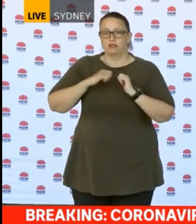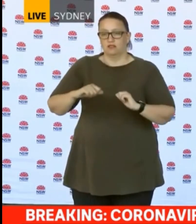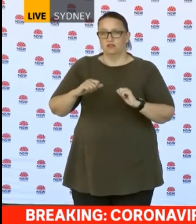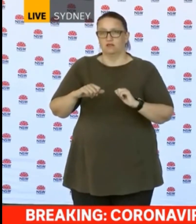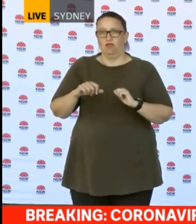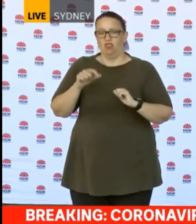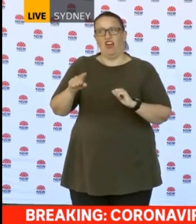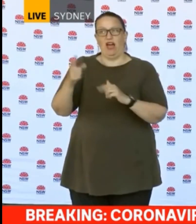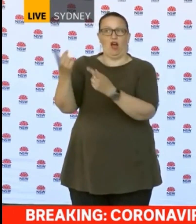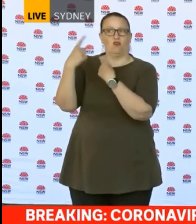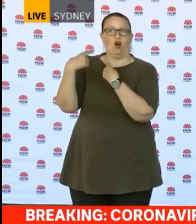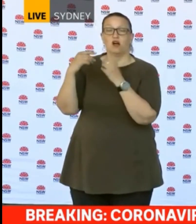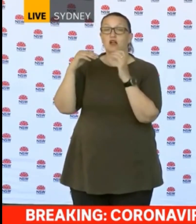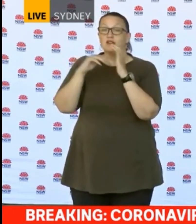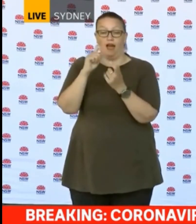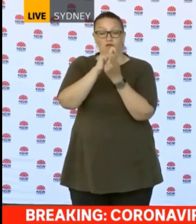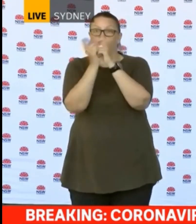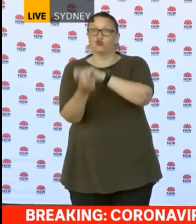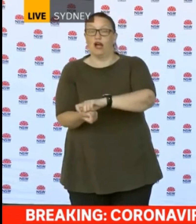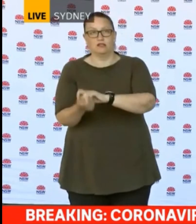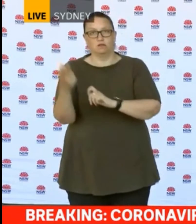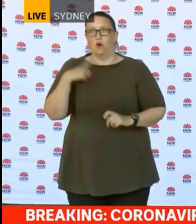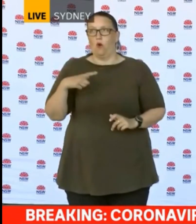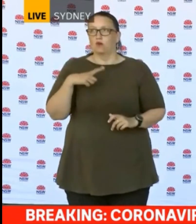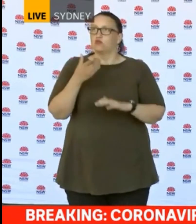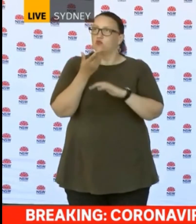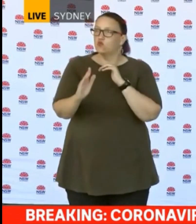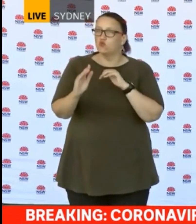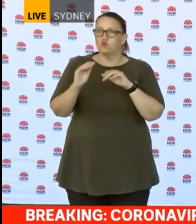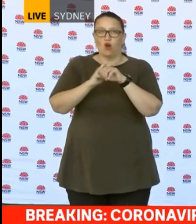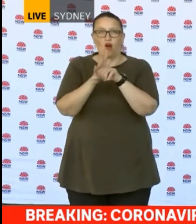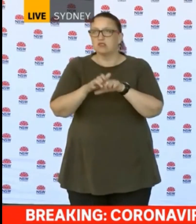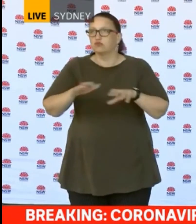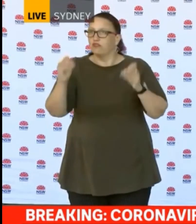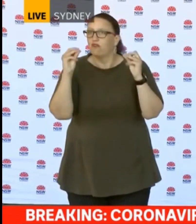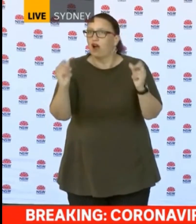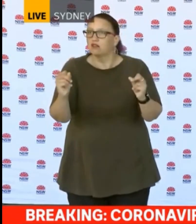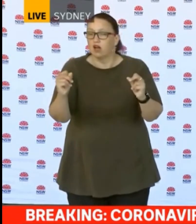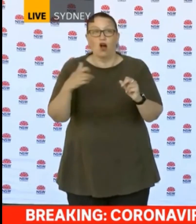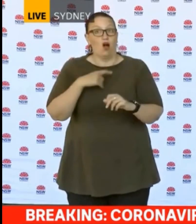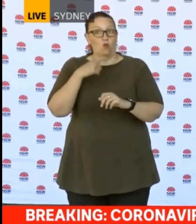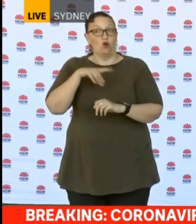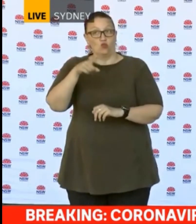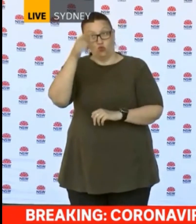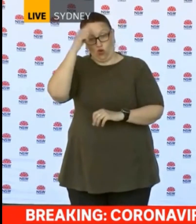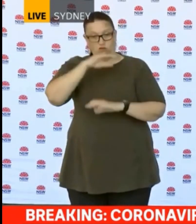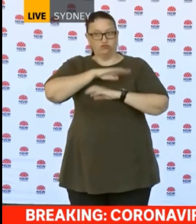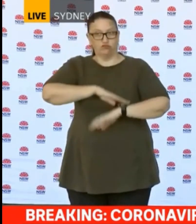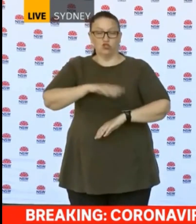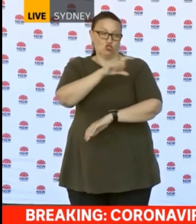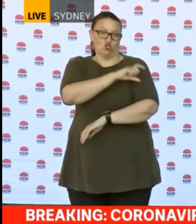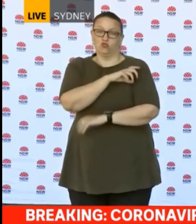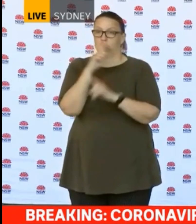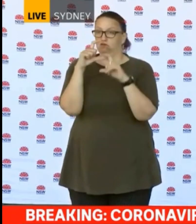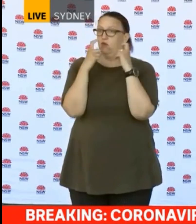new concerns around variants of concern and the increased transmissibility. So I can reassure the community that the security guards will be